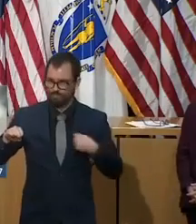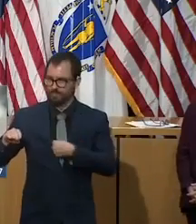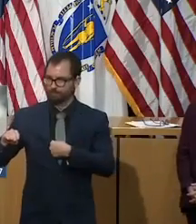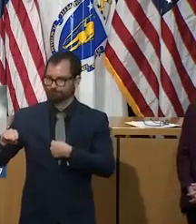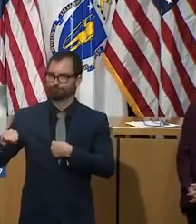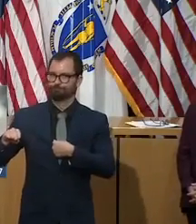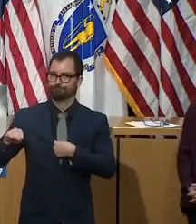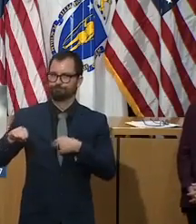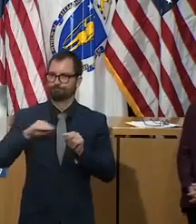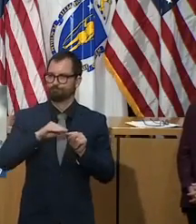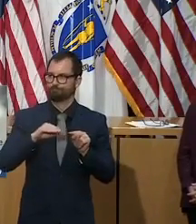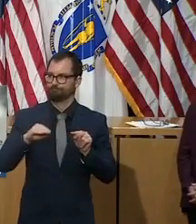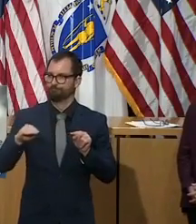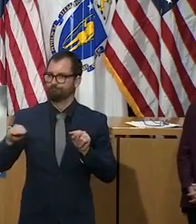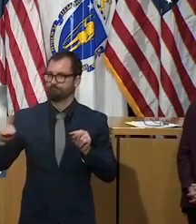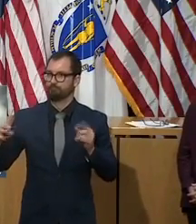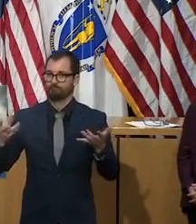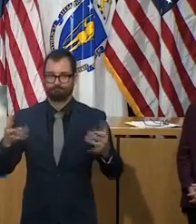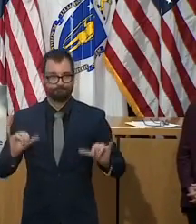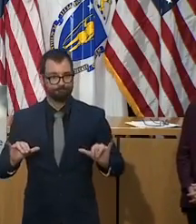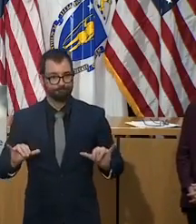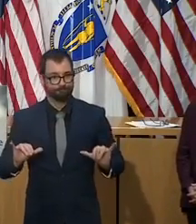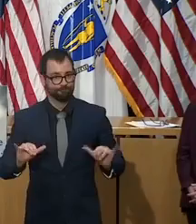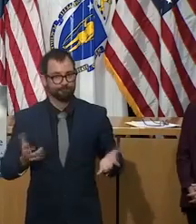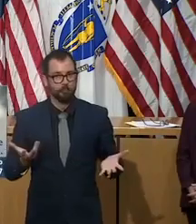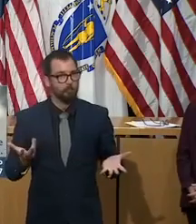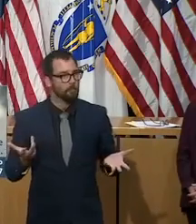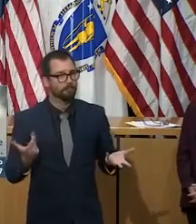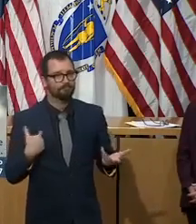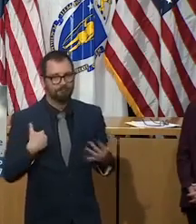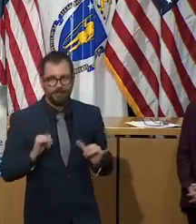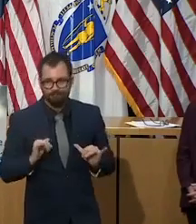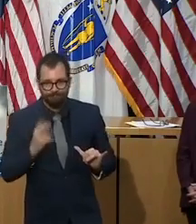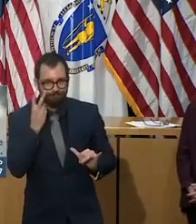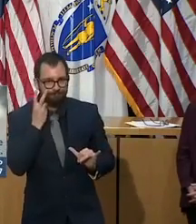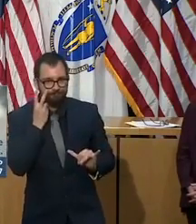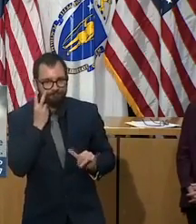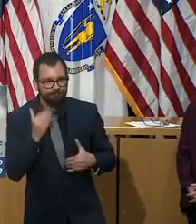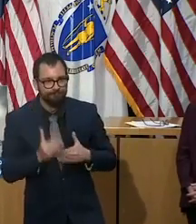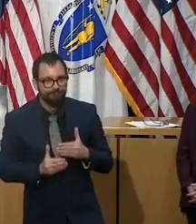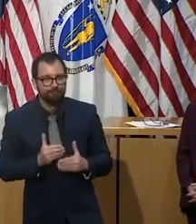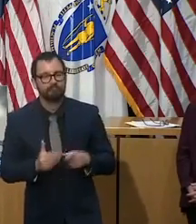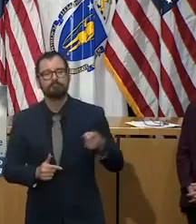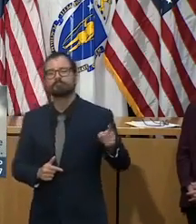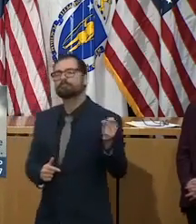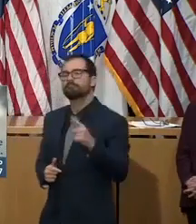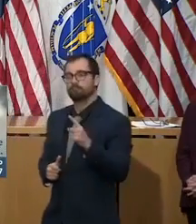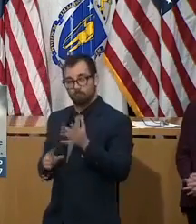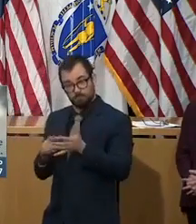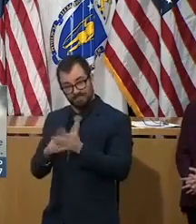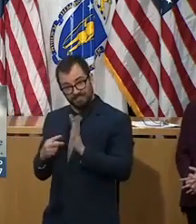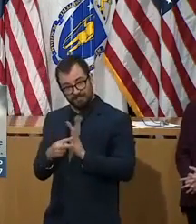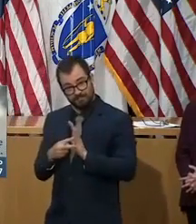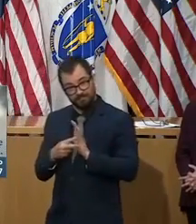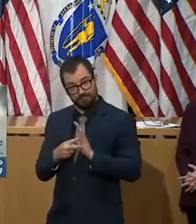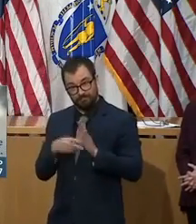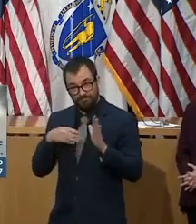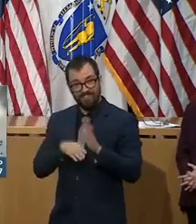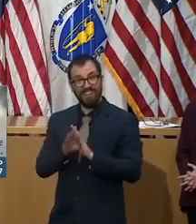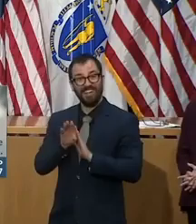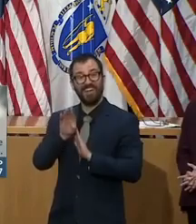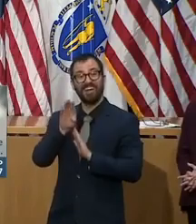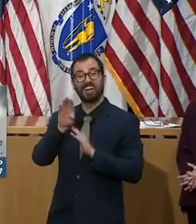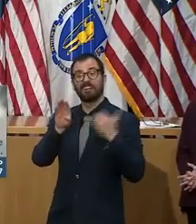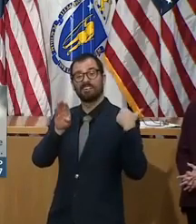the new positive cases going way up during this period didn't really phase you about? Well, you pay a lot of attention to that,